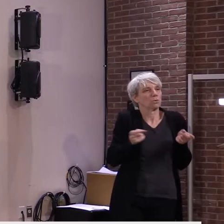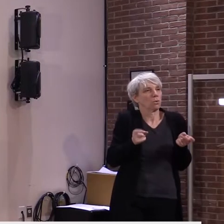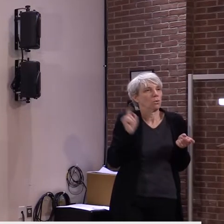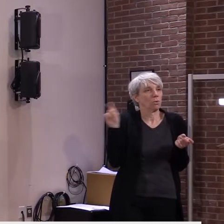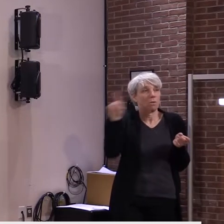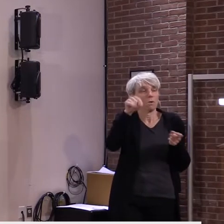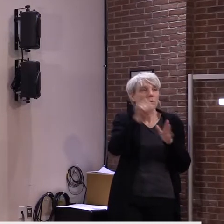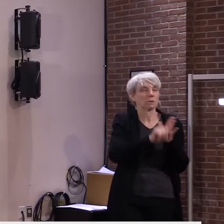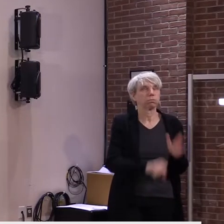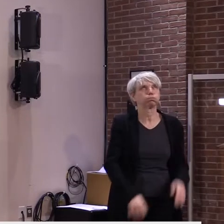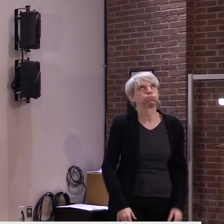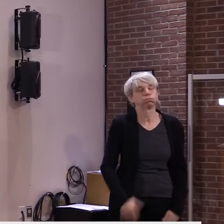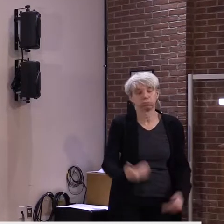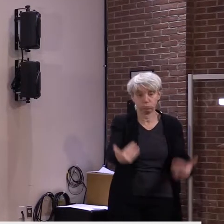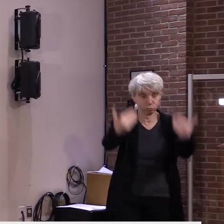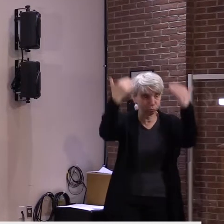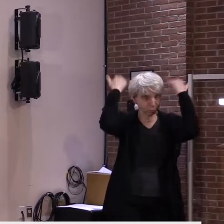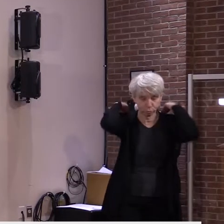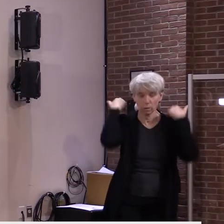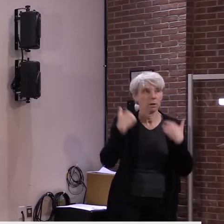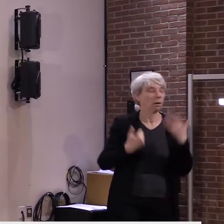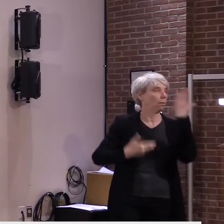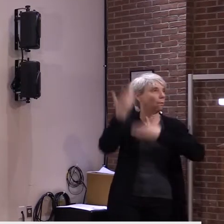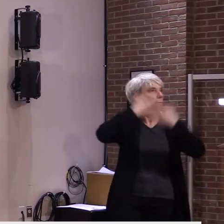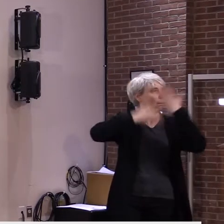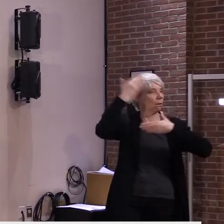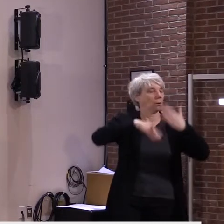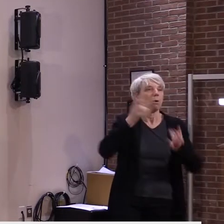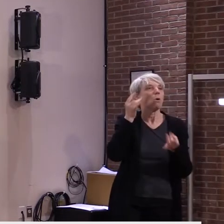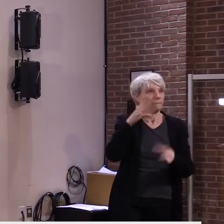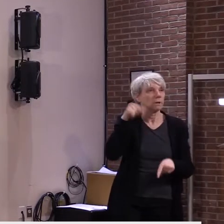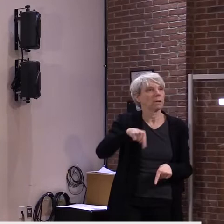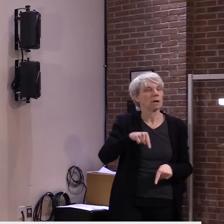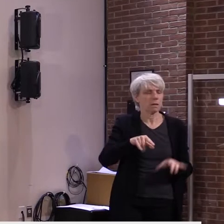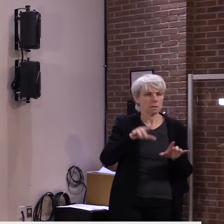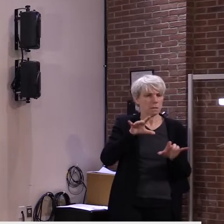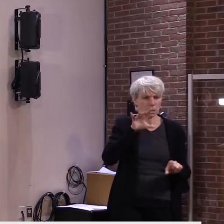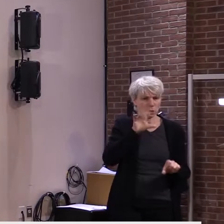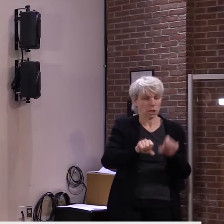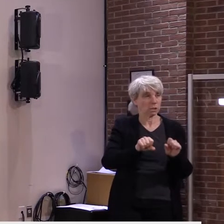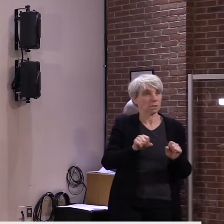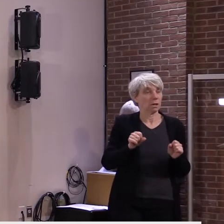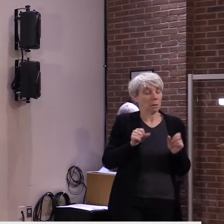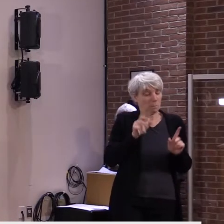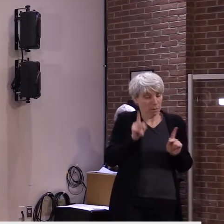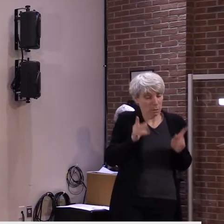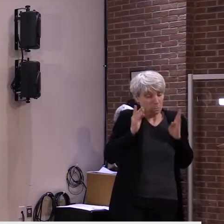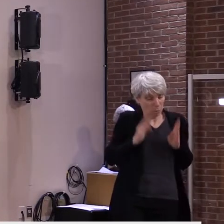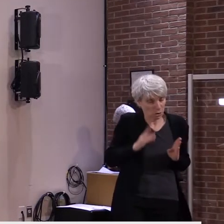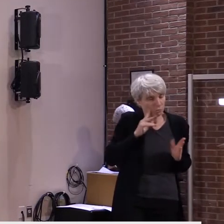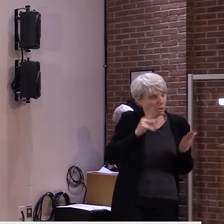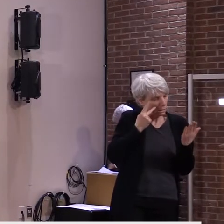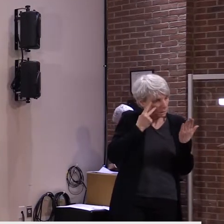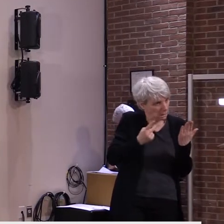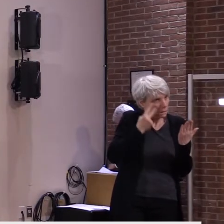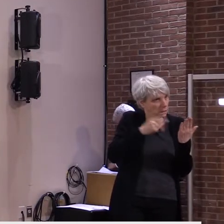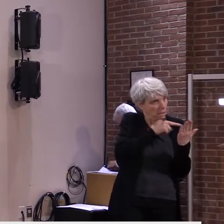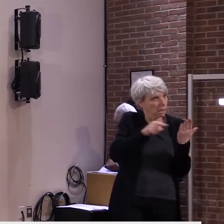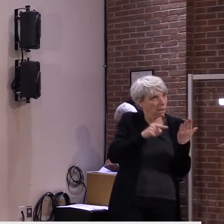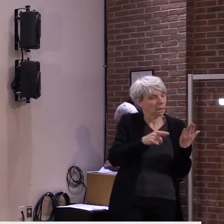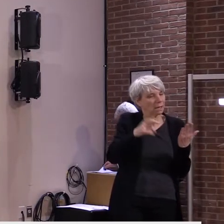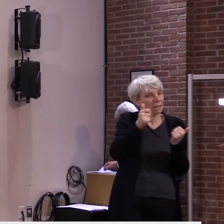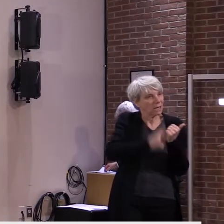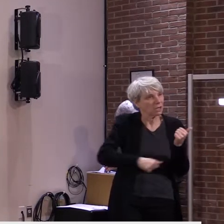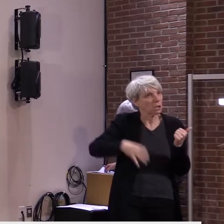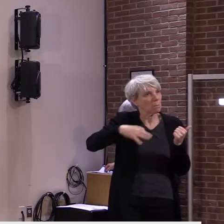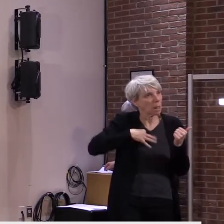to review each claim in person and have someone put eyes on each initial claim. Most states don't have